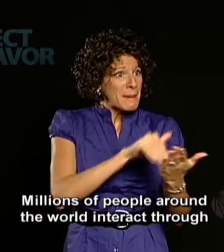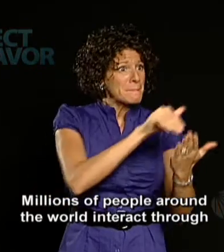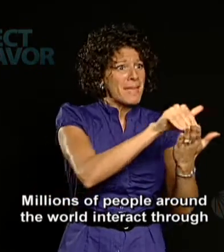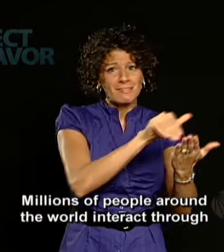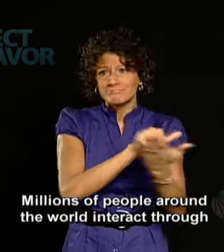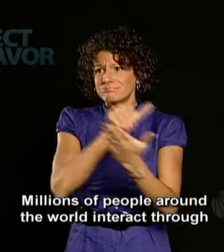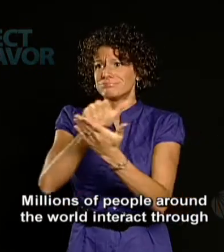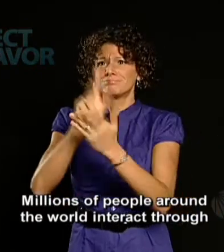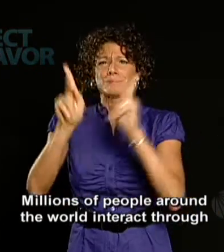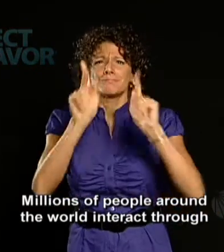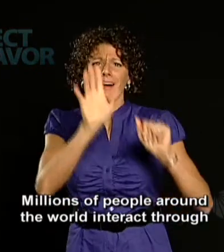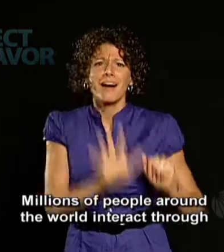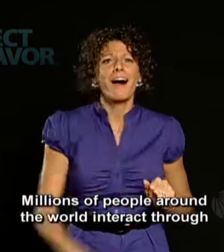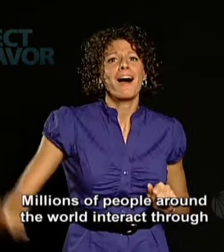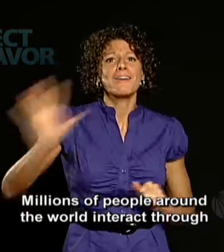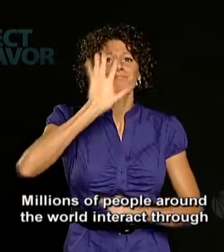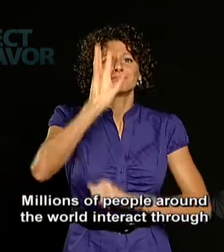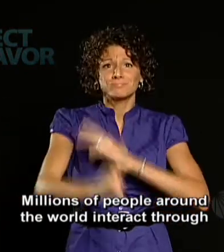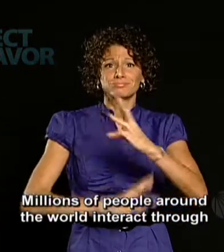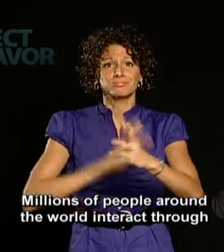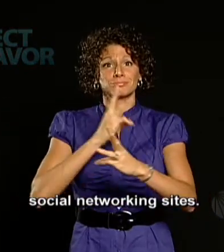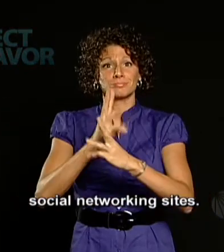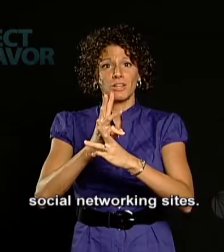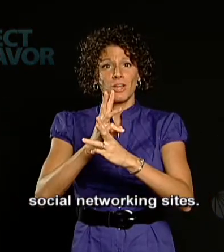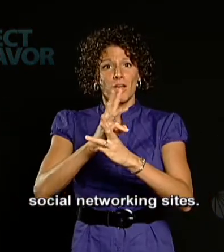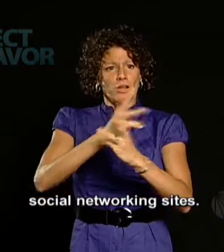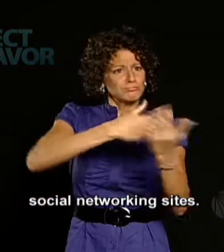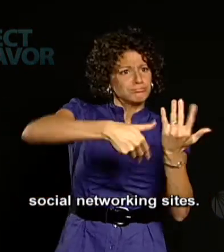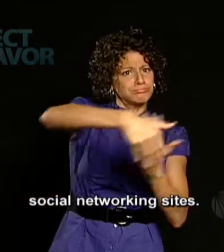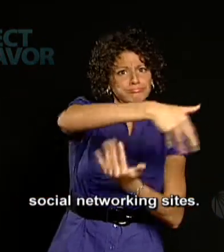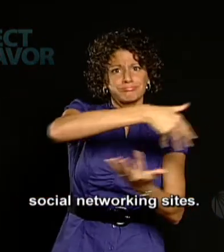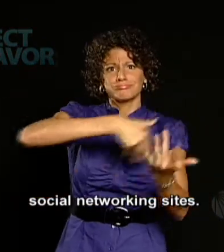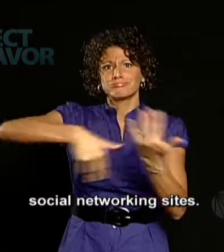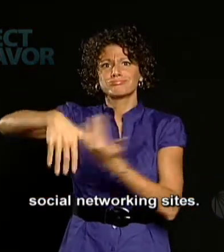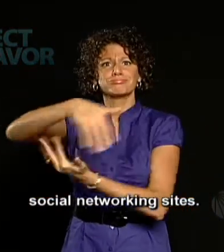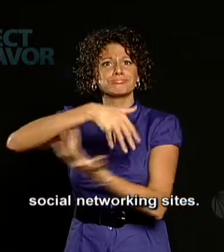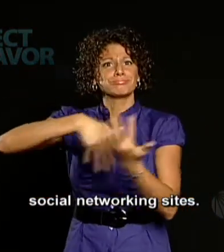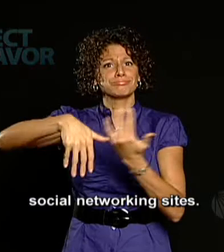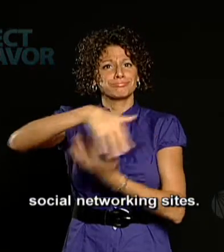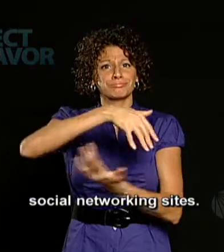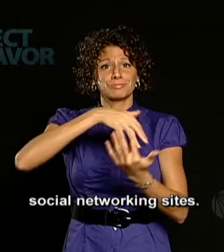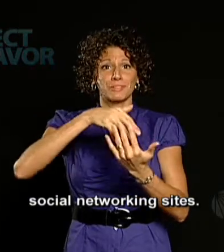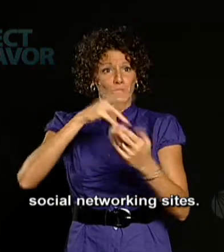Millions of people around the world interact through social networking sites.